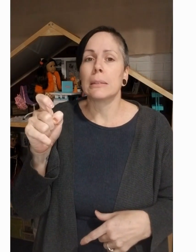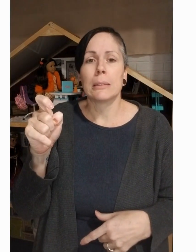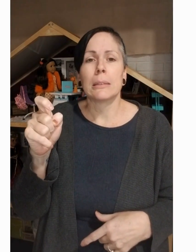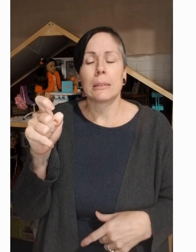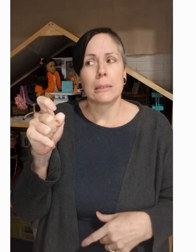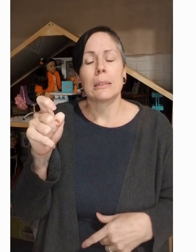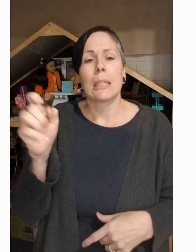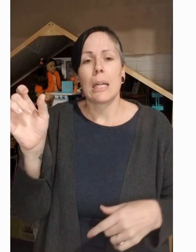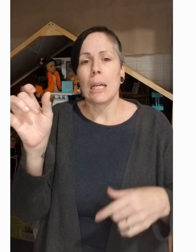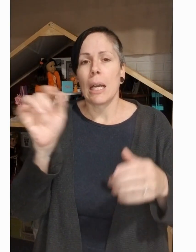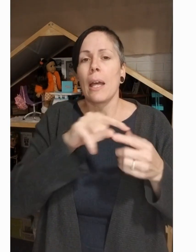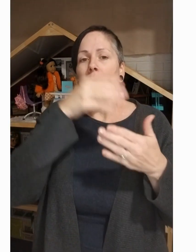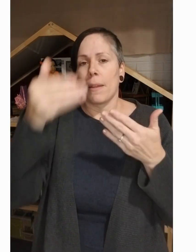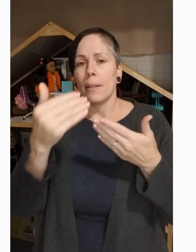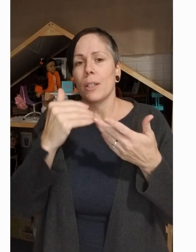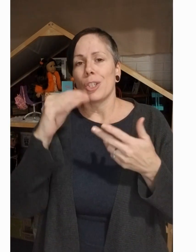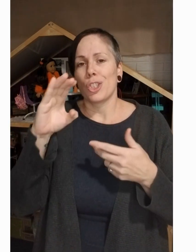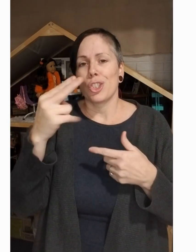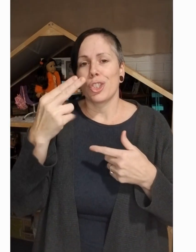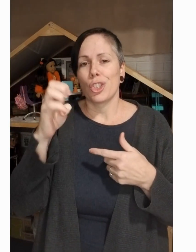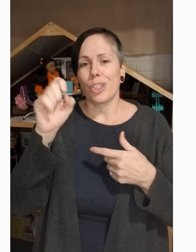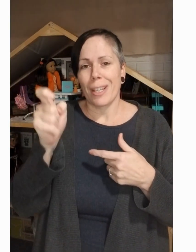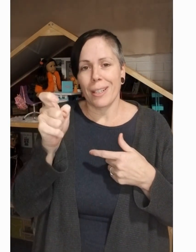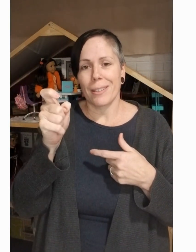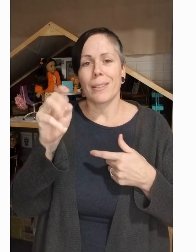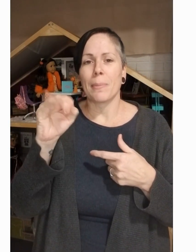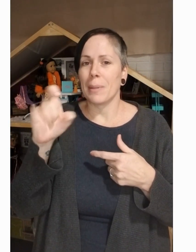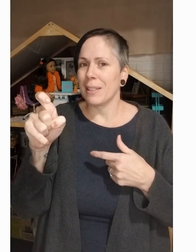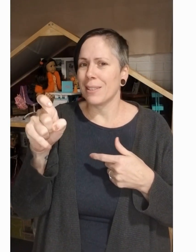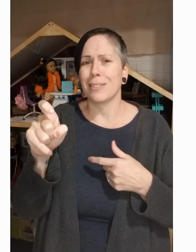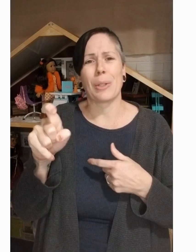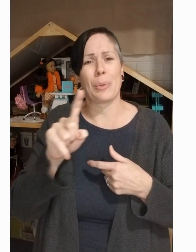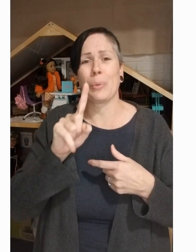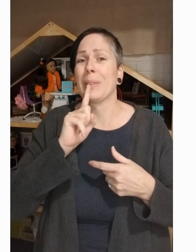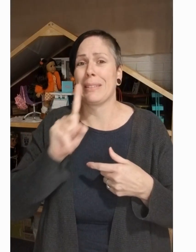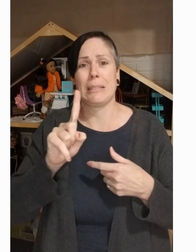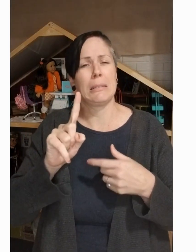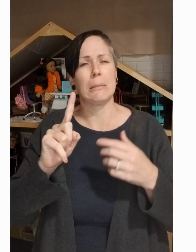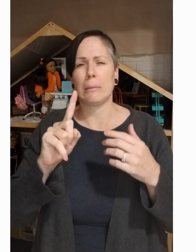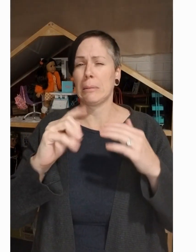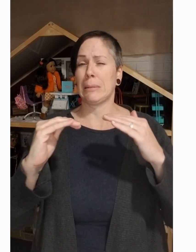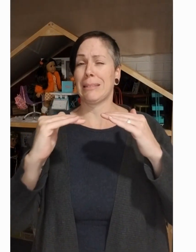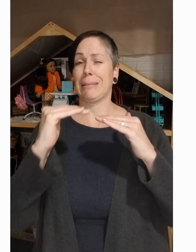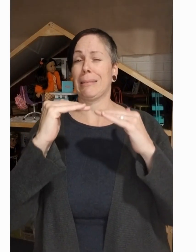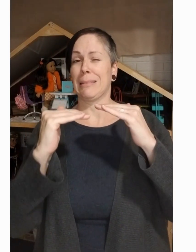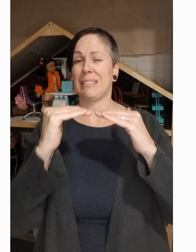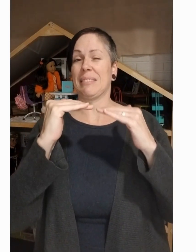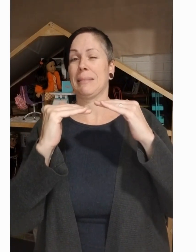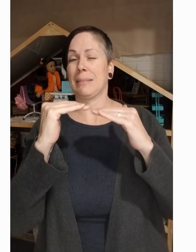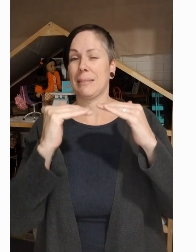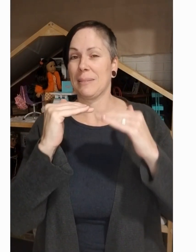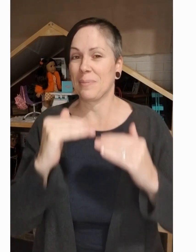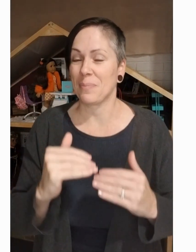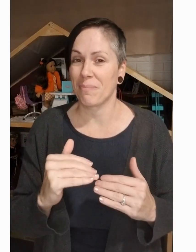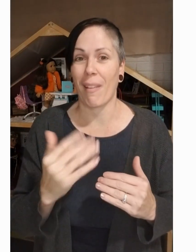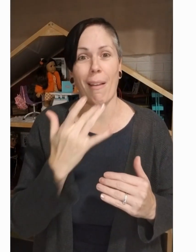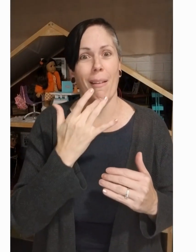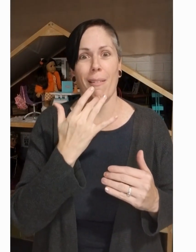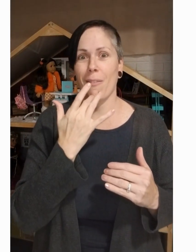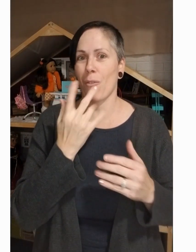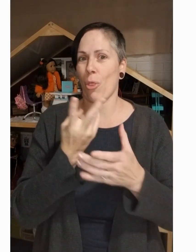close, close call. And then some pampering goodies from another channel,